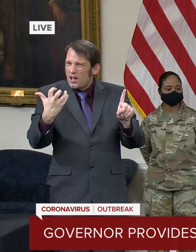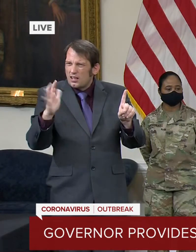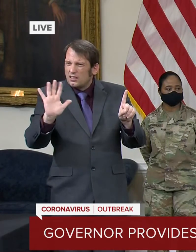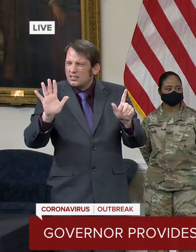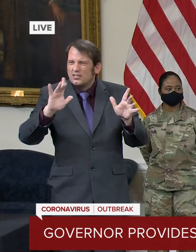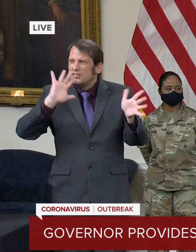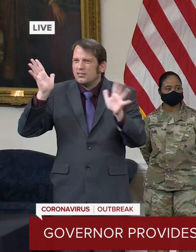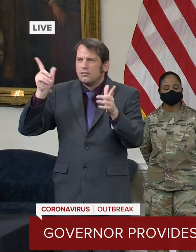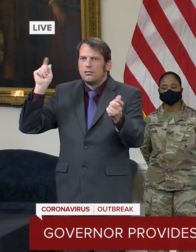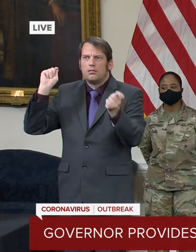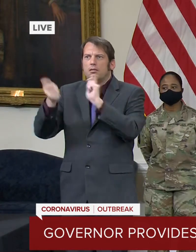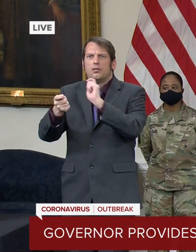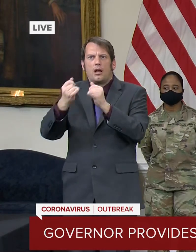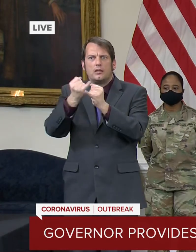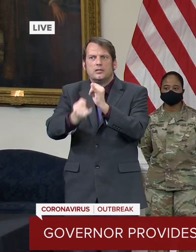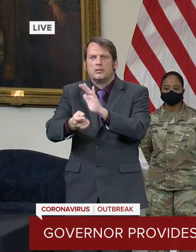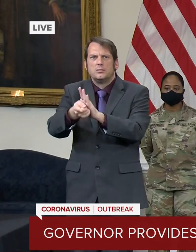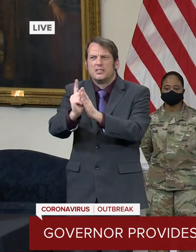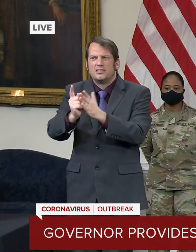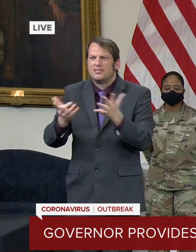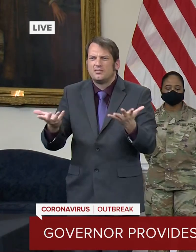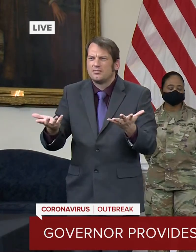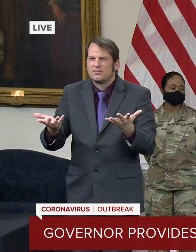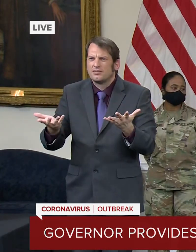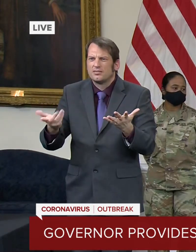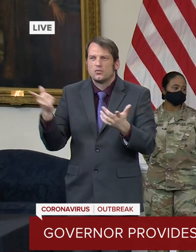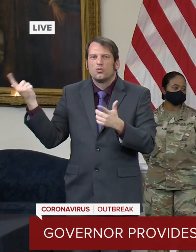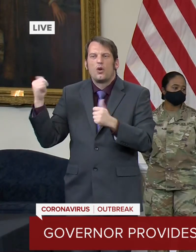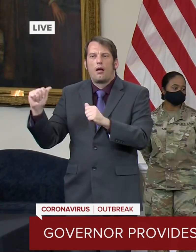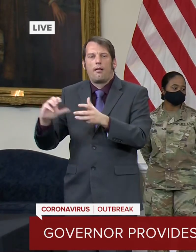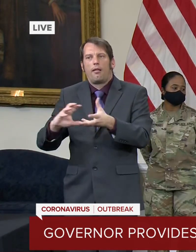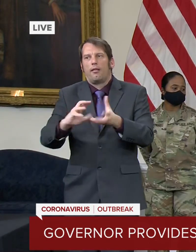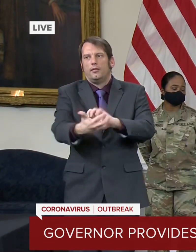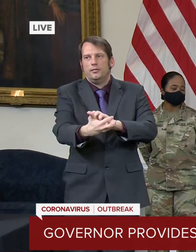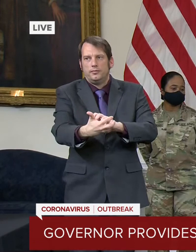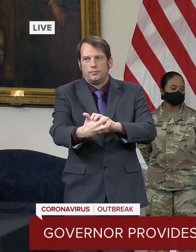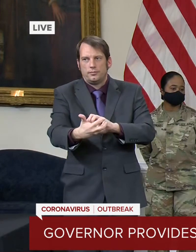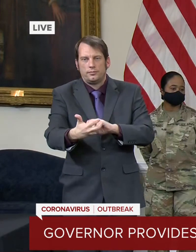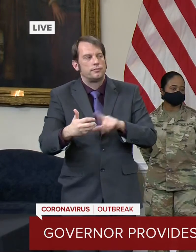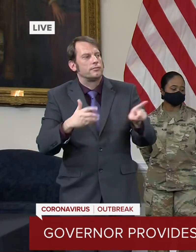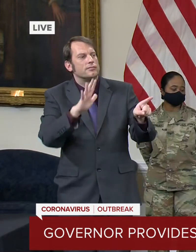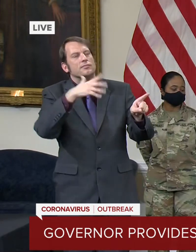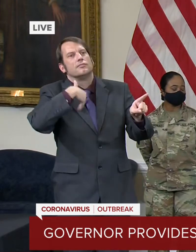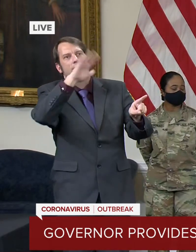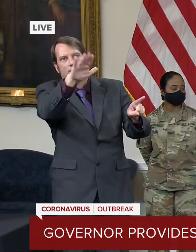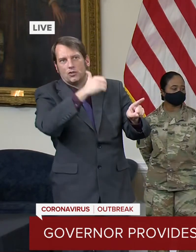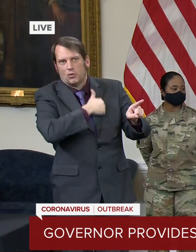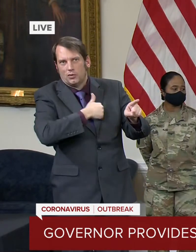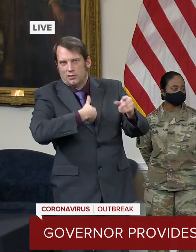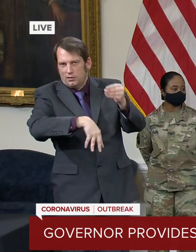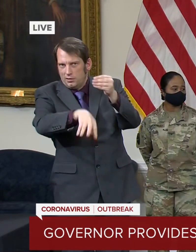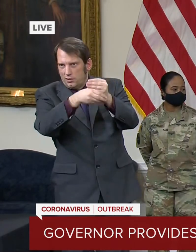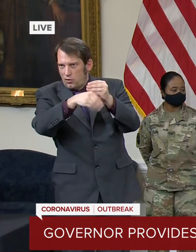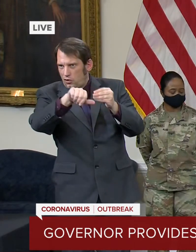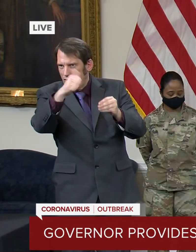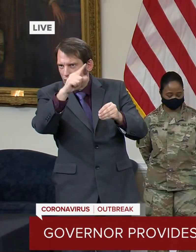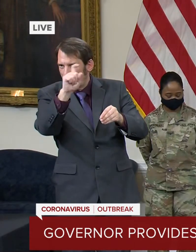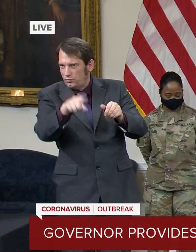before this latest monkey wrench they tried to throw in at the last minute. I'm sorry, sir, a follow-up to that. The senior